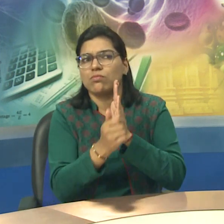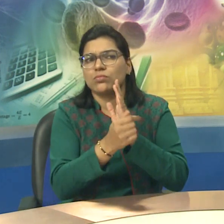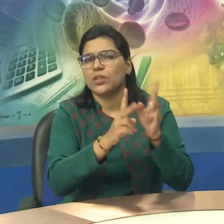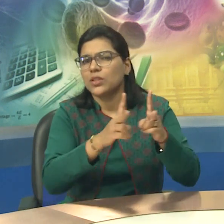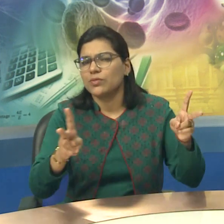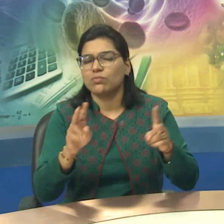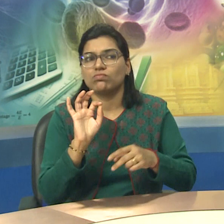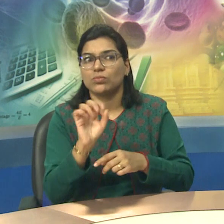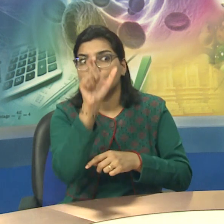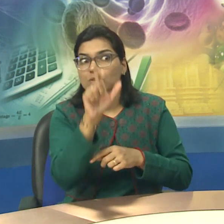Recruiting.